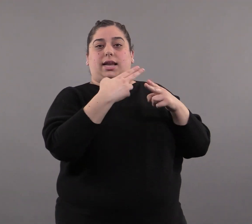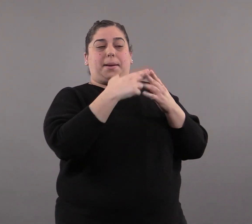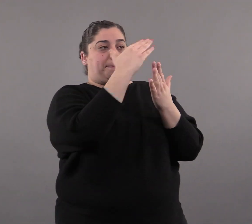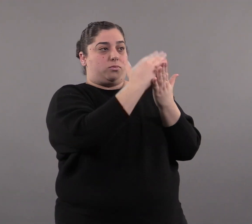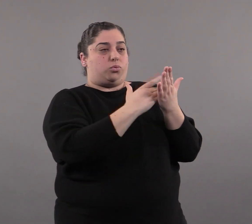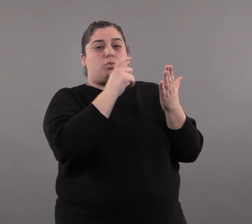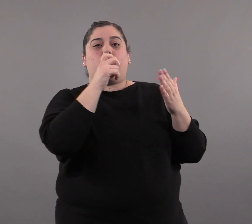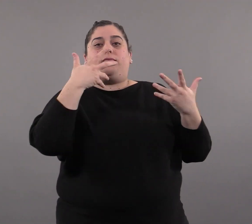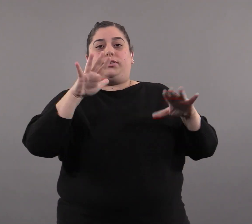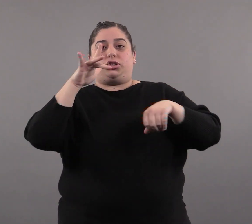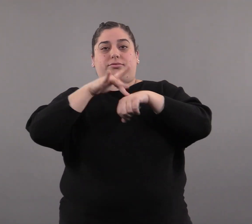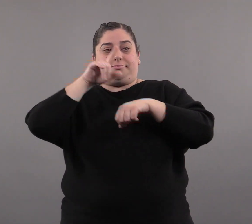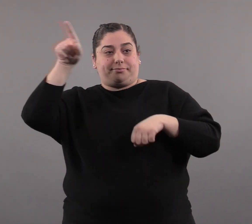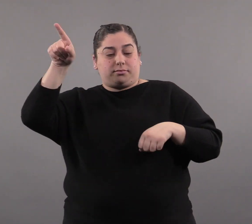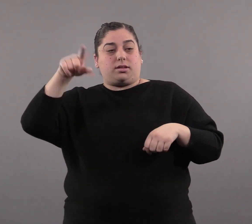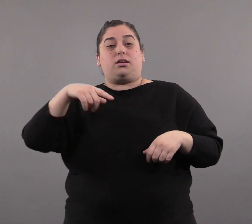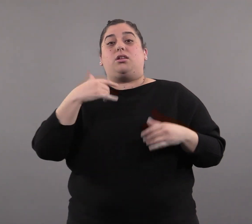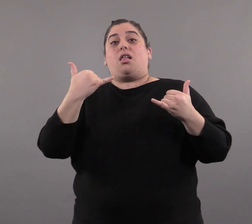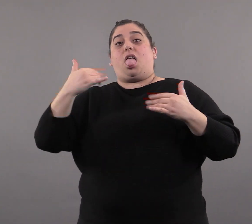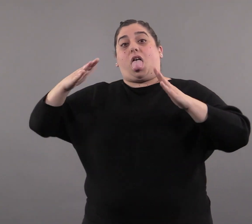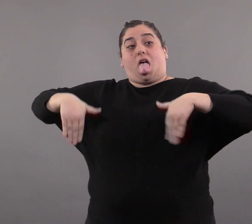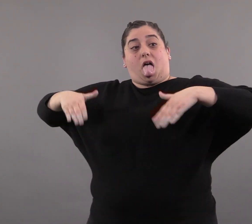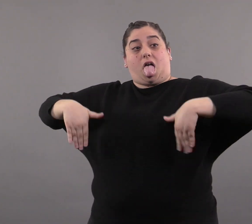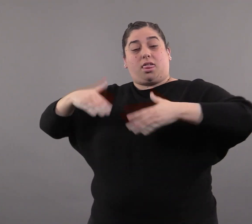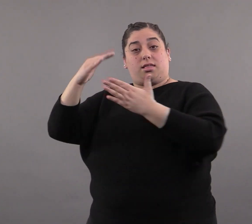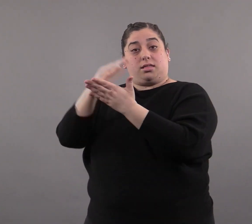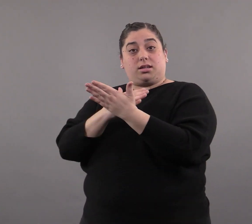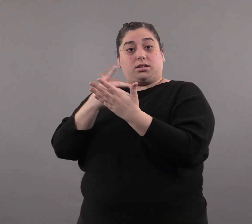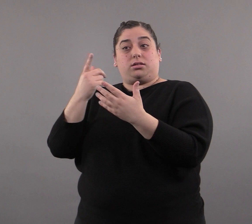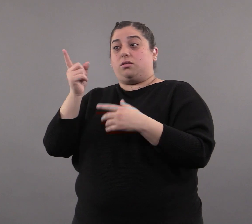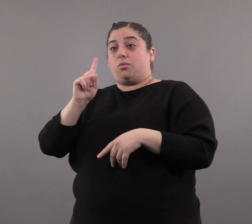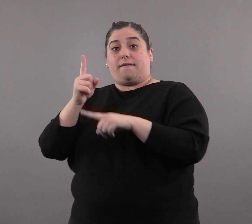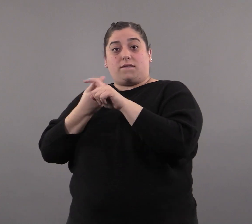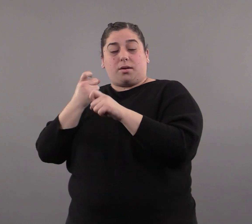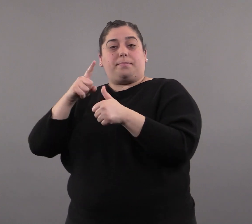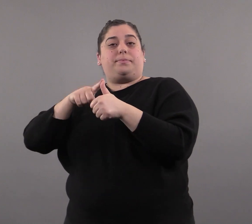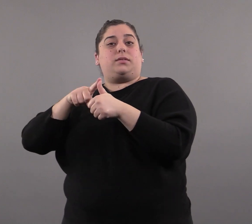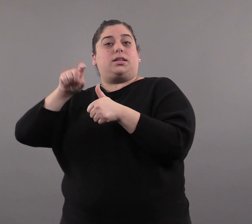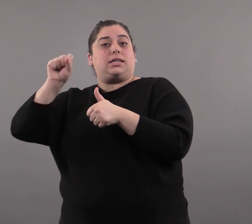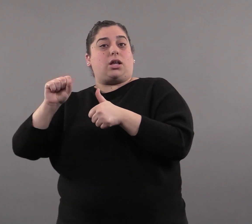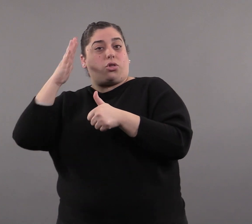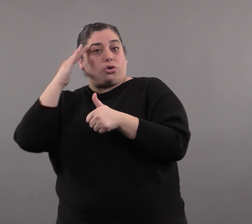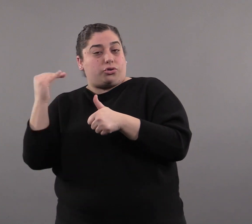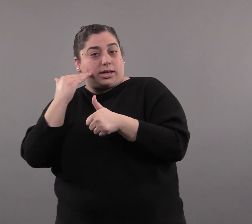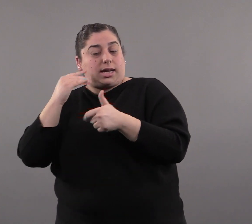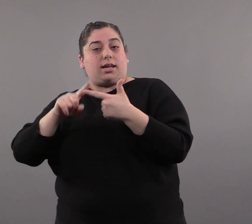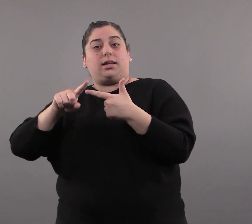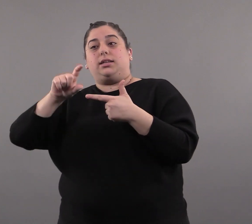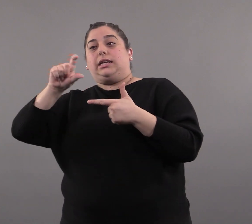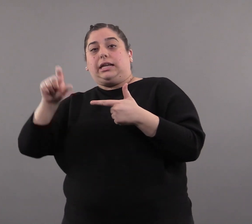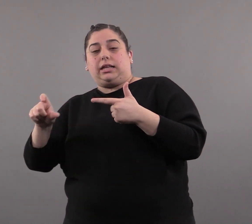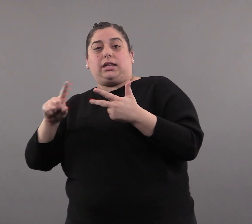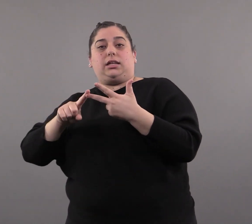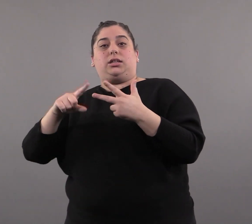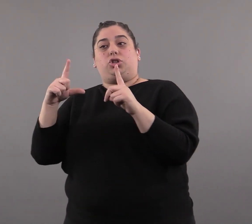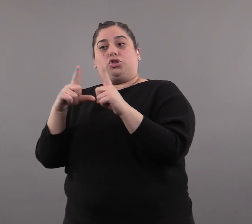Korea or Italy or Japan. So we will continue to follow CDC's